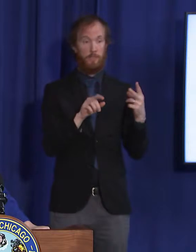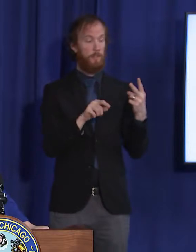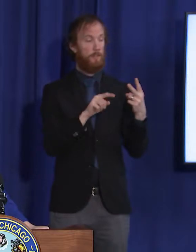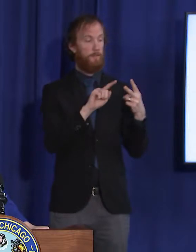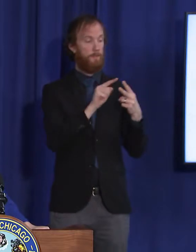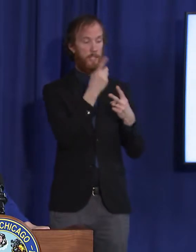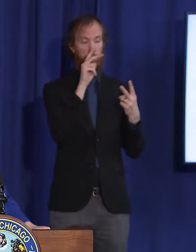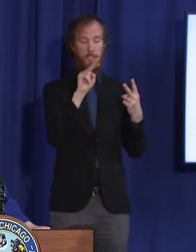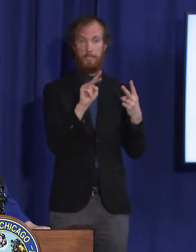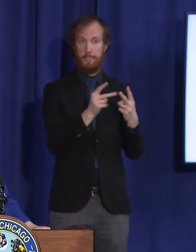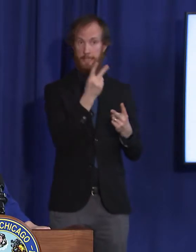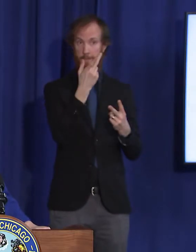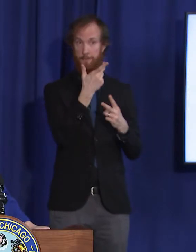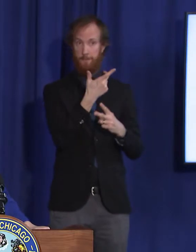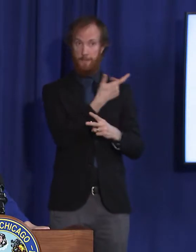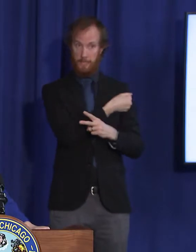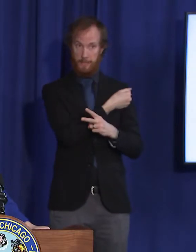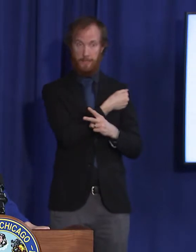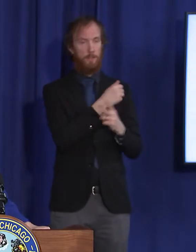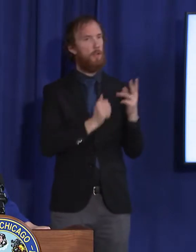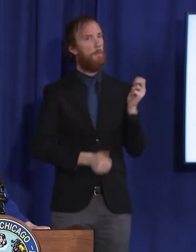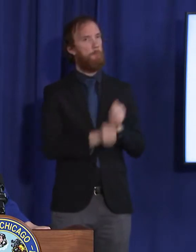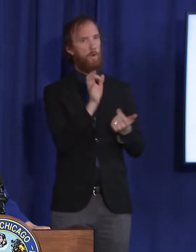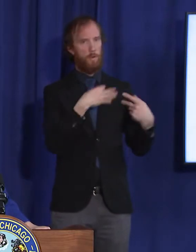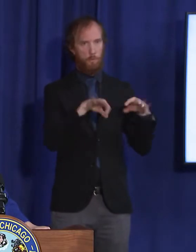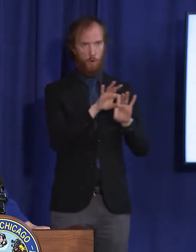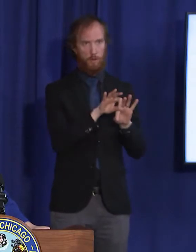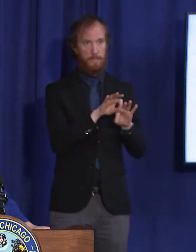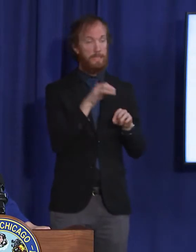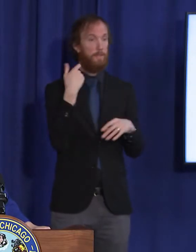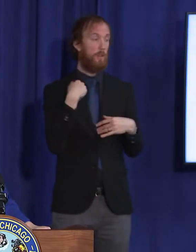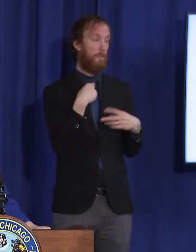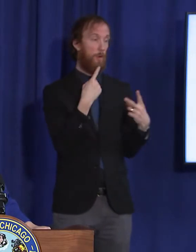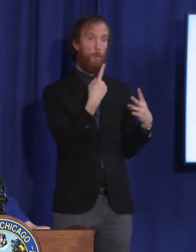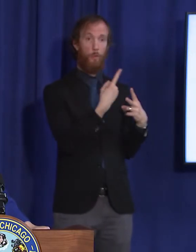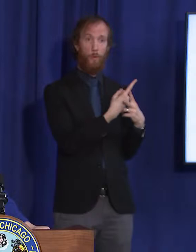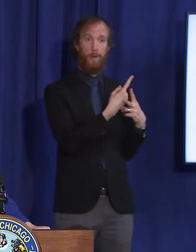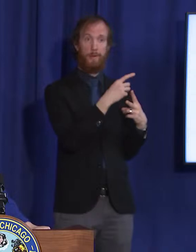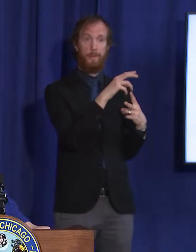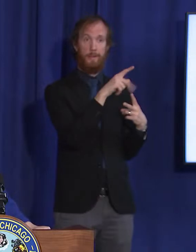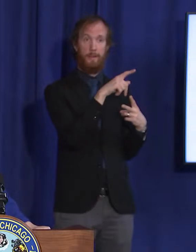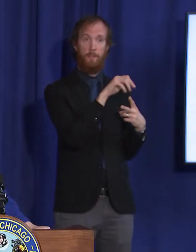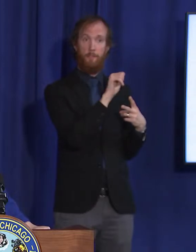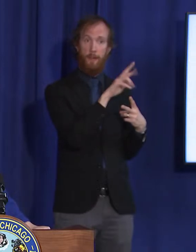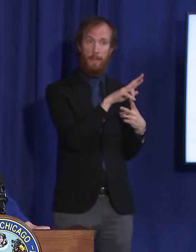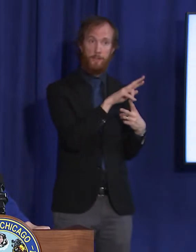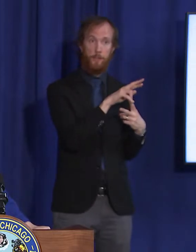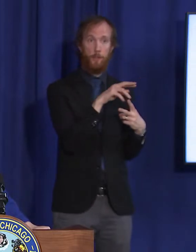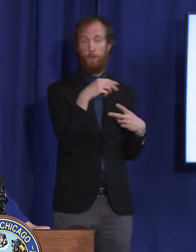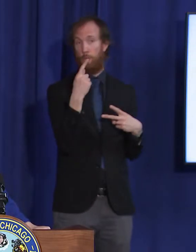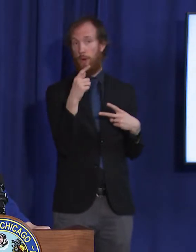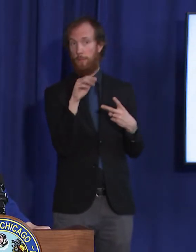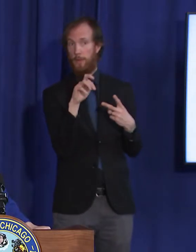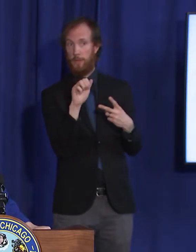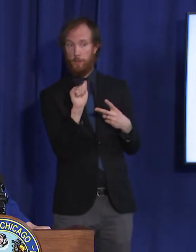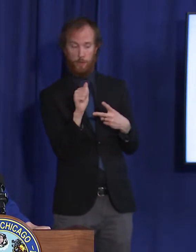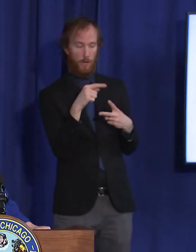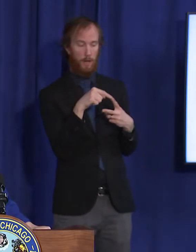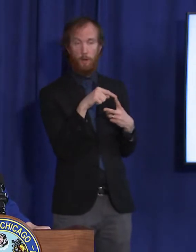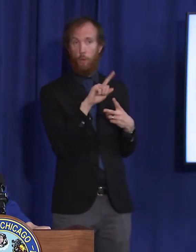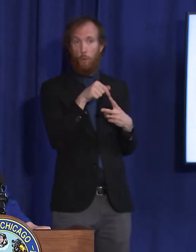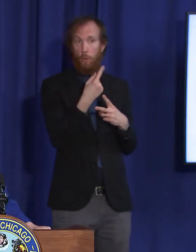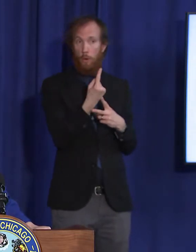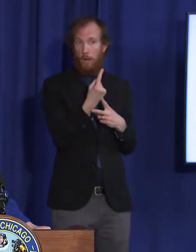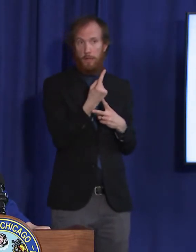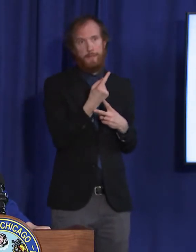most important thing. If you've only had 1 dose of a Pfizer or a Moderna, you have not had the protection